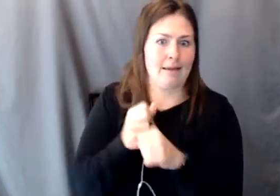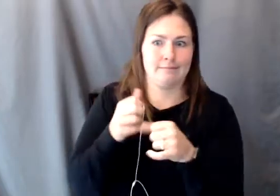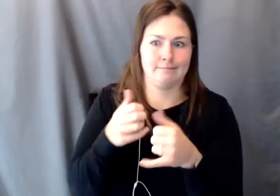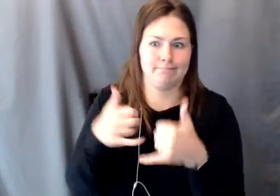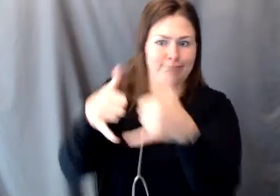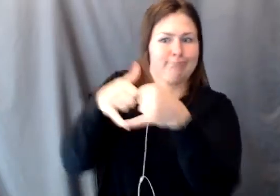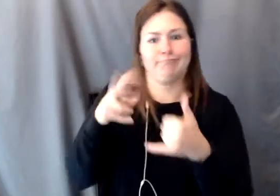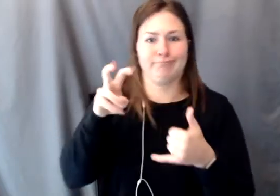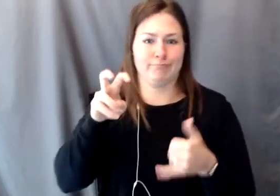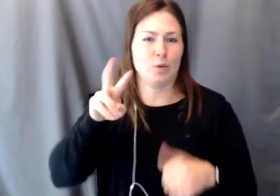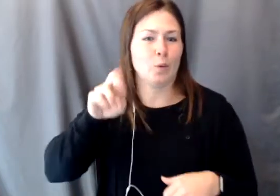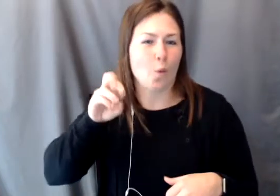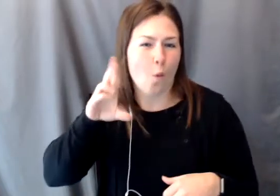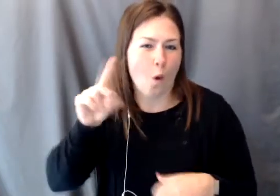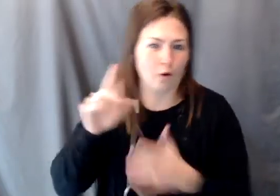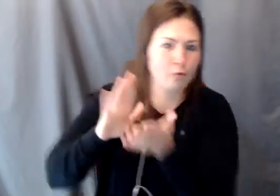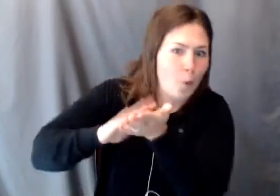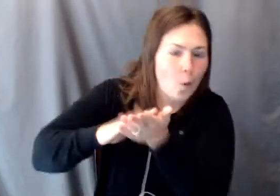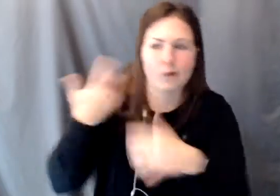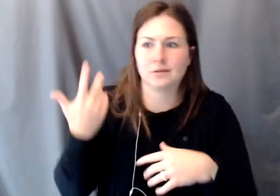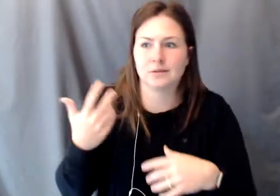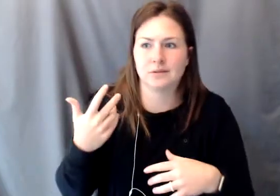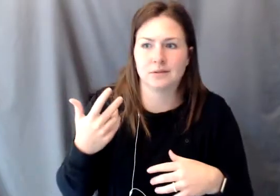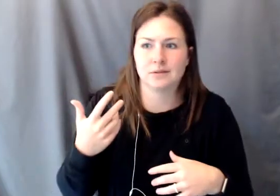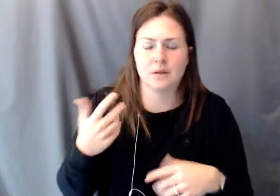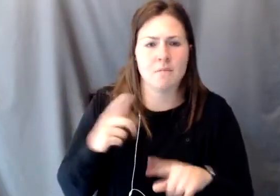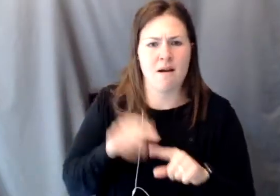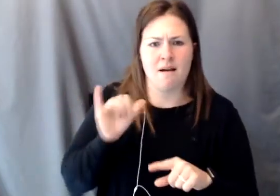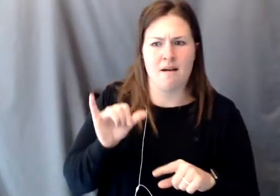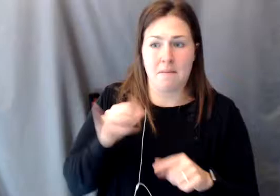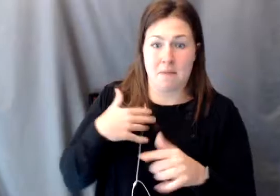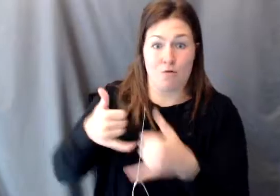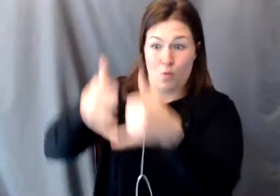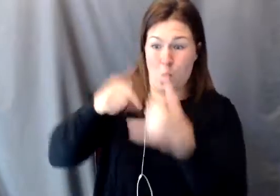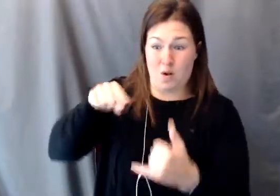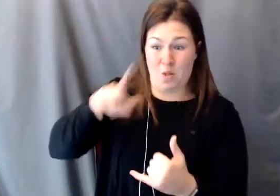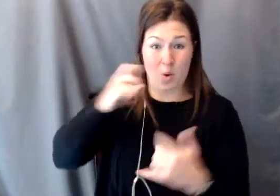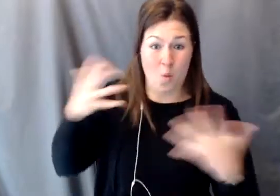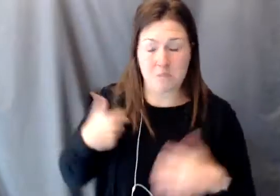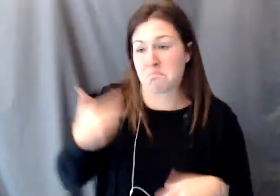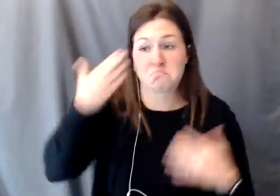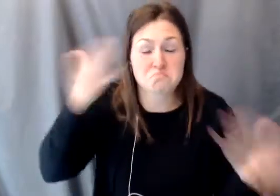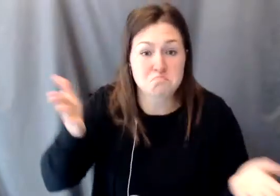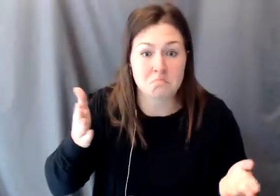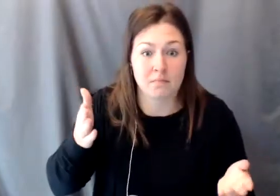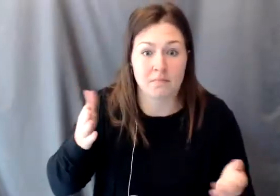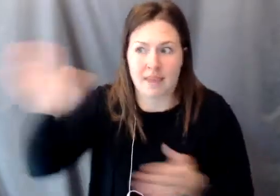look really different than I thought from the beginning, but I always receive more than I